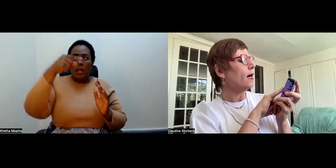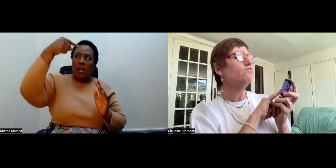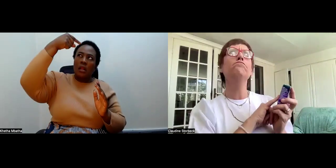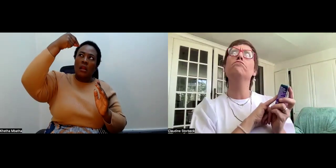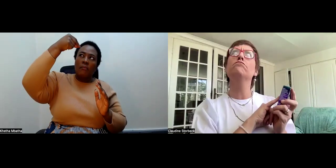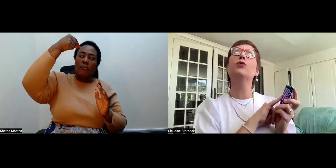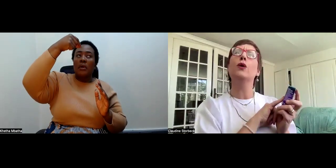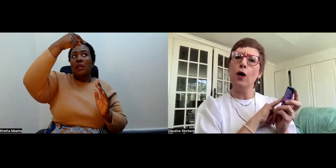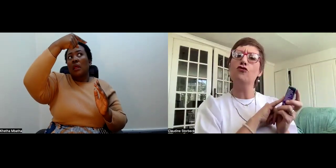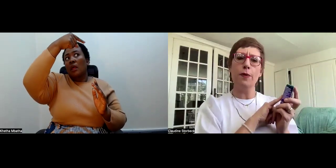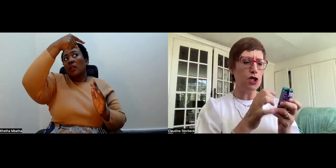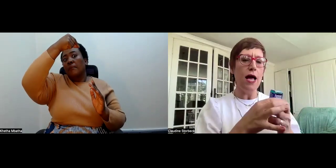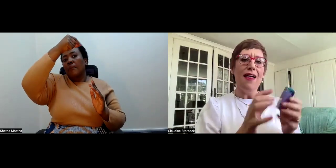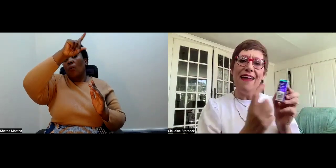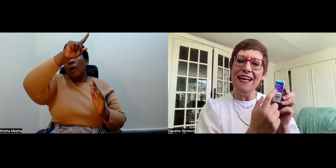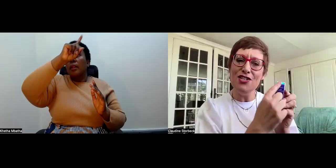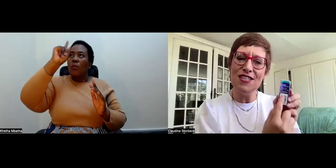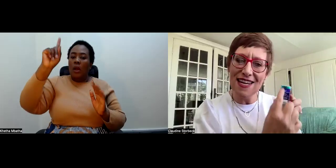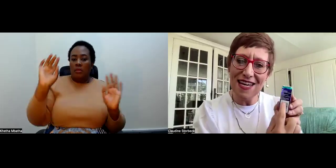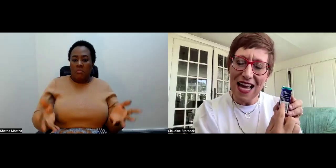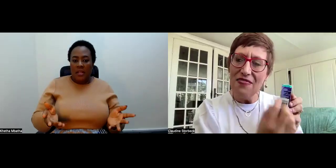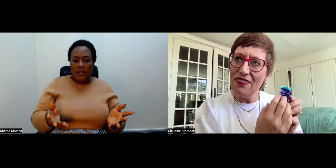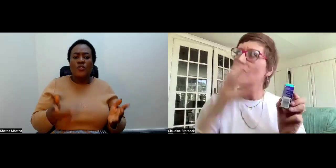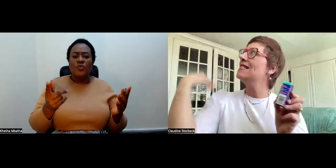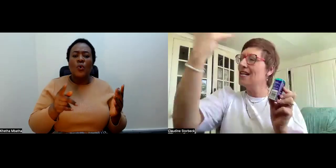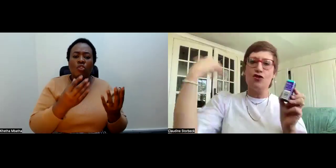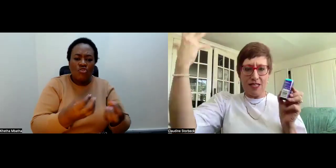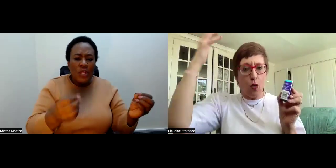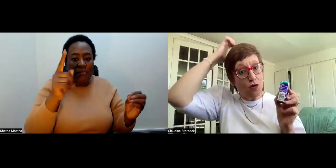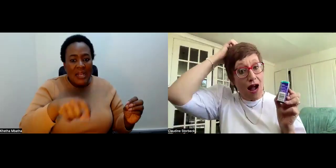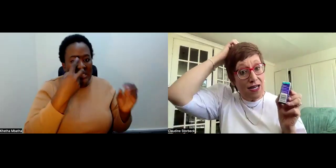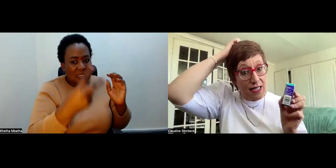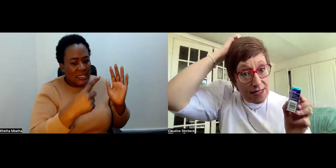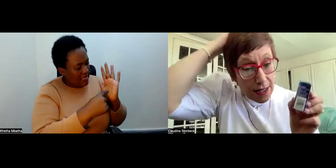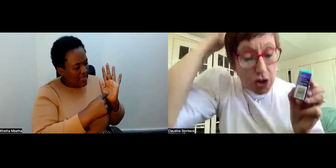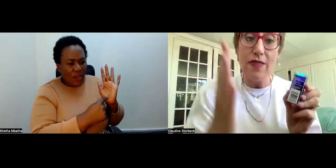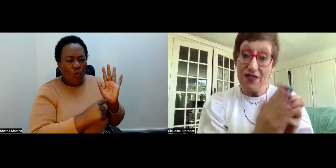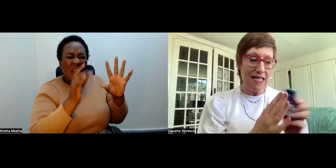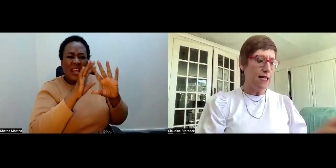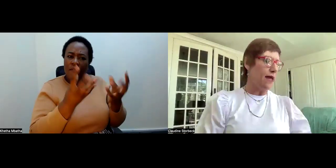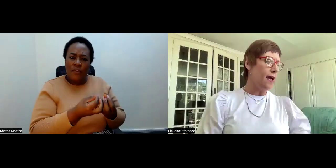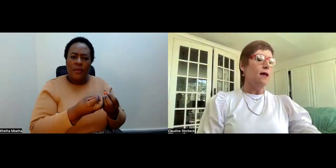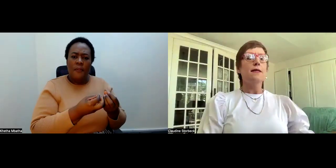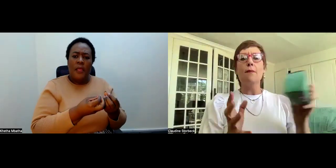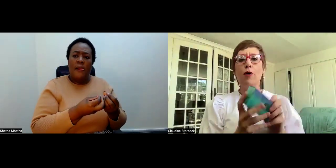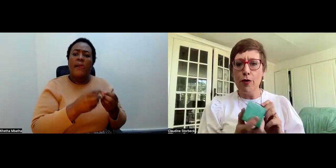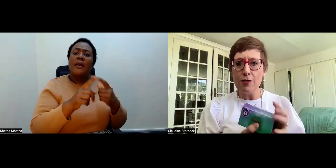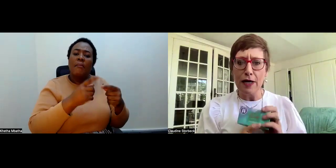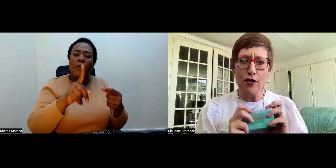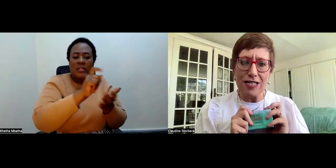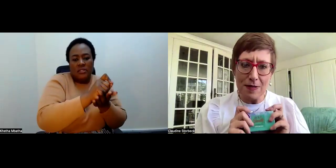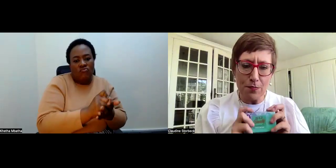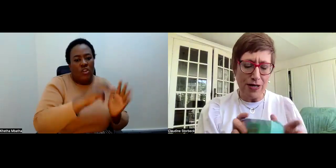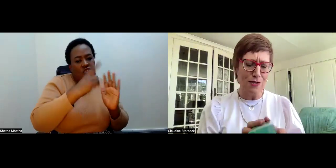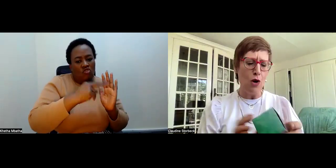each eye. Put in 1 drop in each eye. They need to see that there is literacy all around us. So they've seen it there. Someone brings